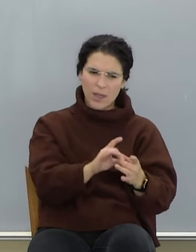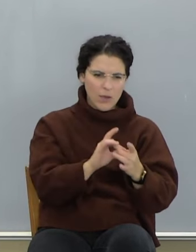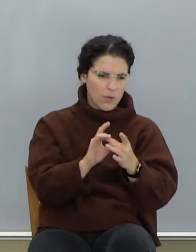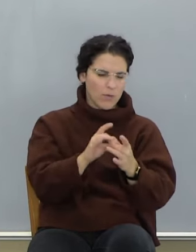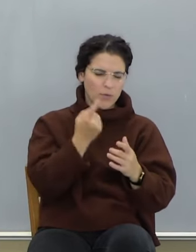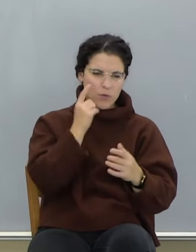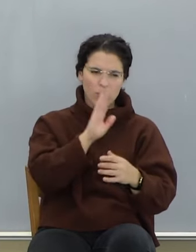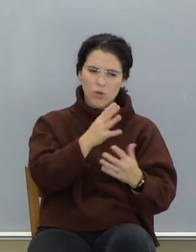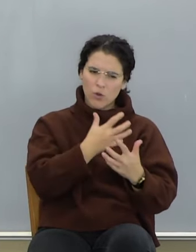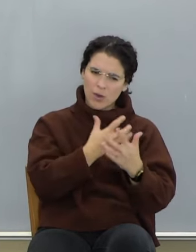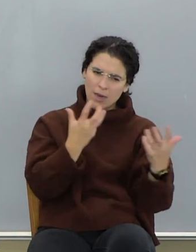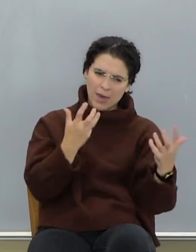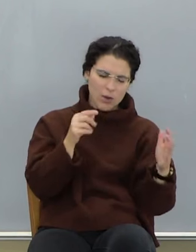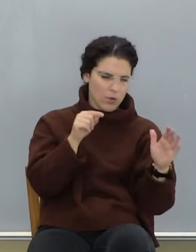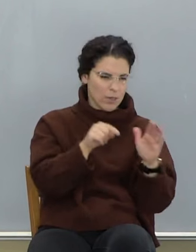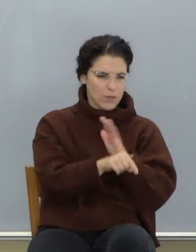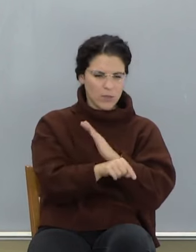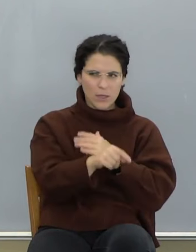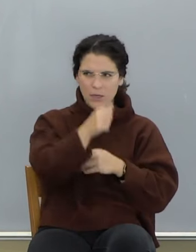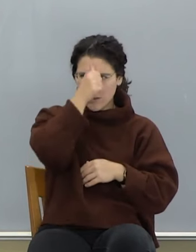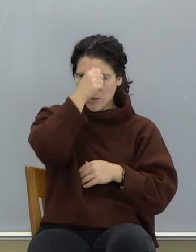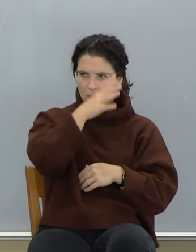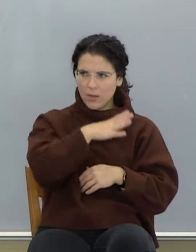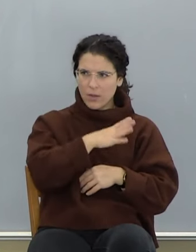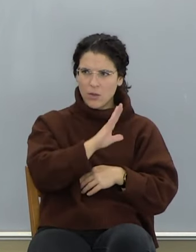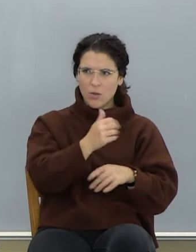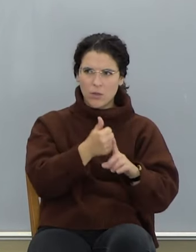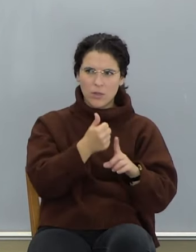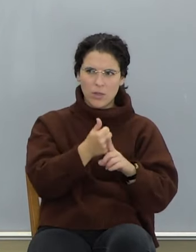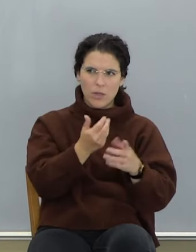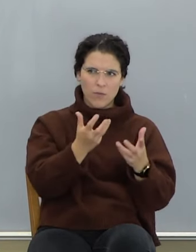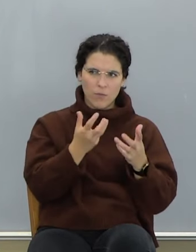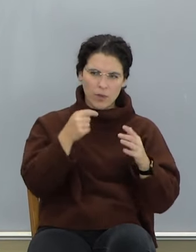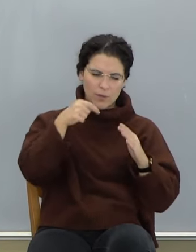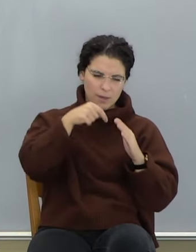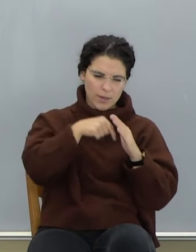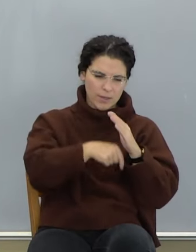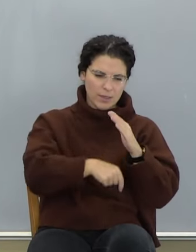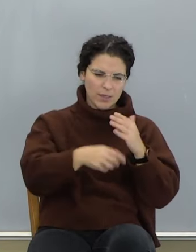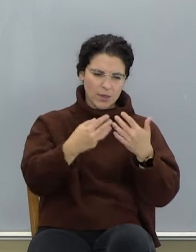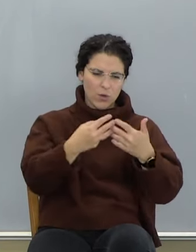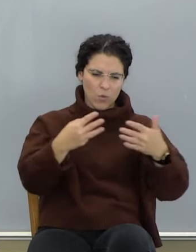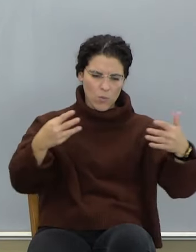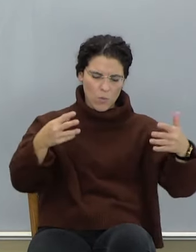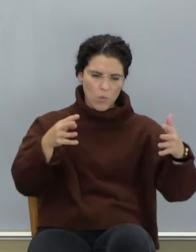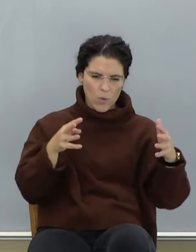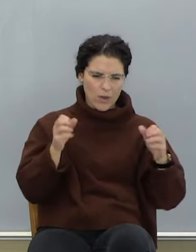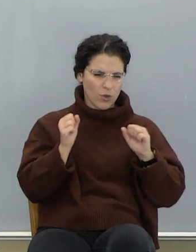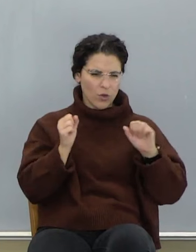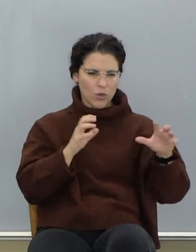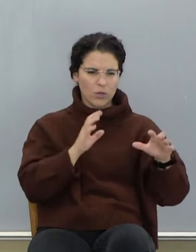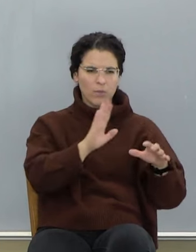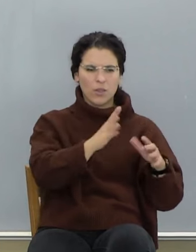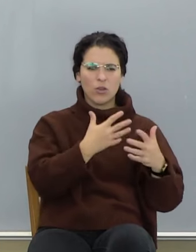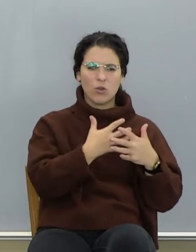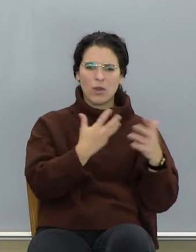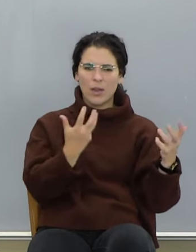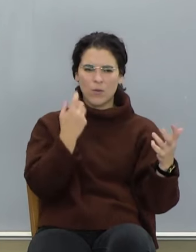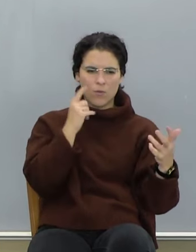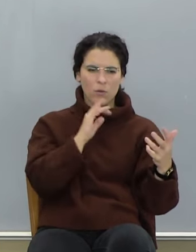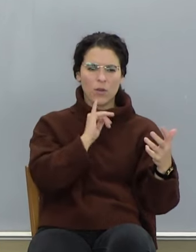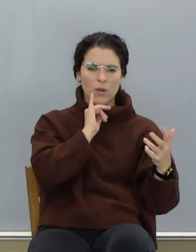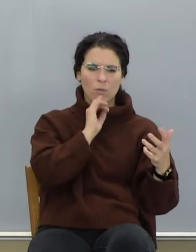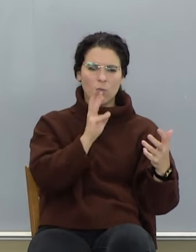their anger they slew a man, and in their self-will they dig down a wall. Cursed be their anger, for it